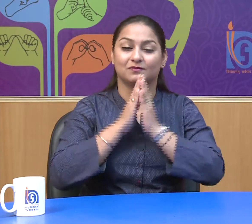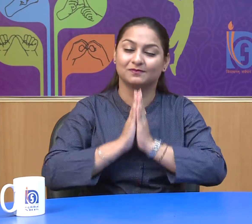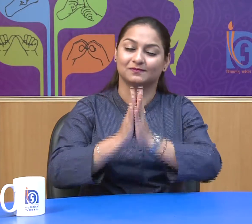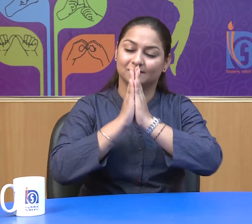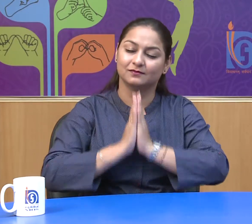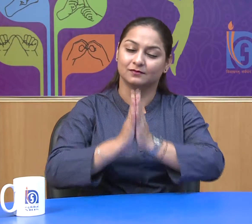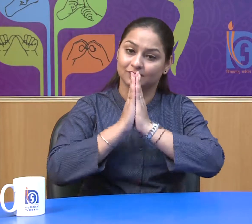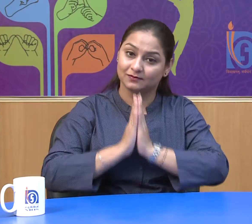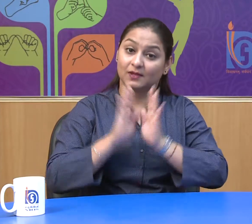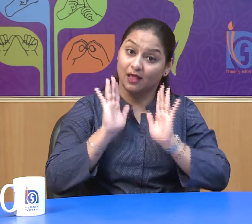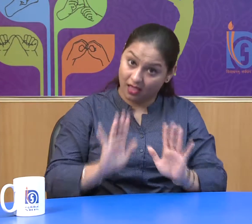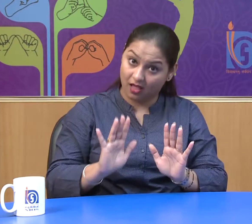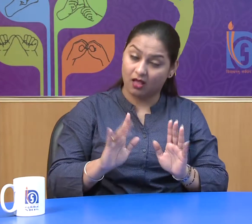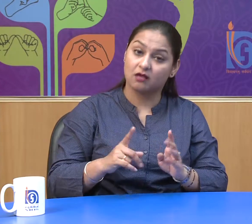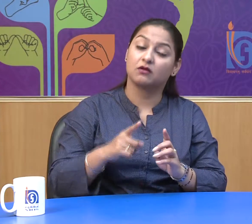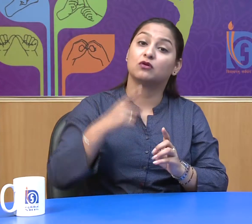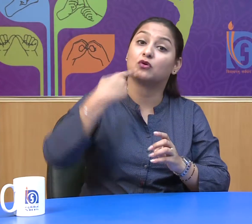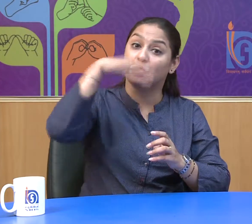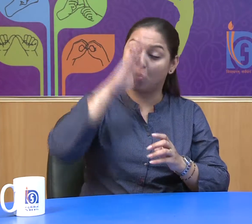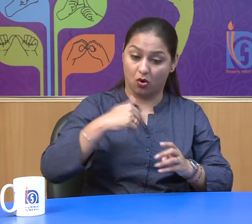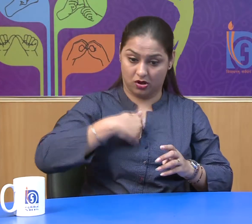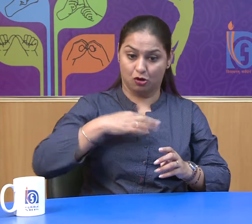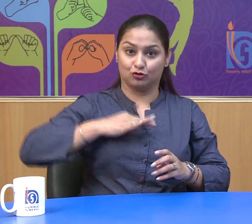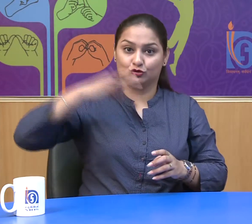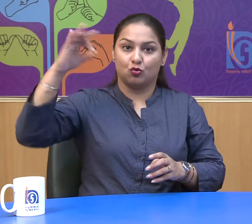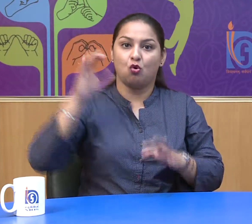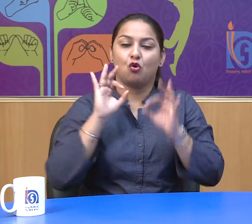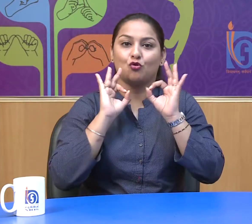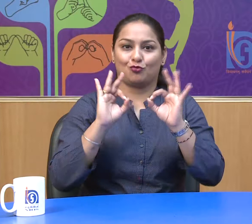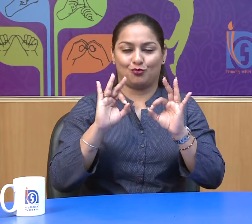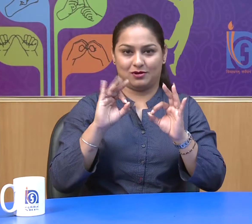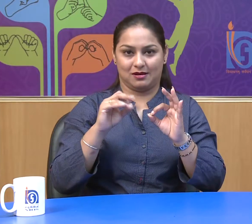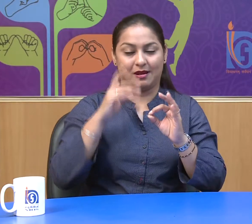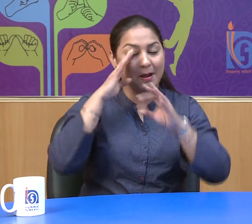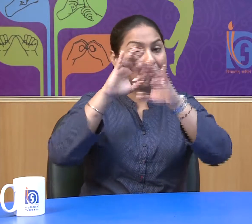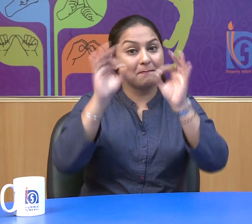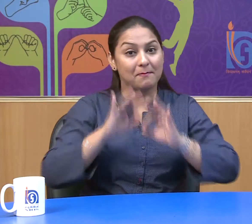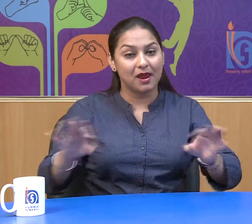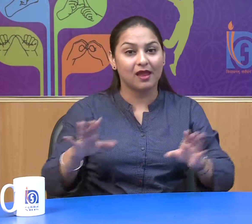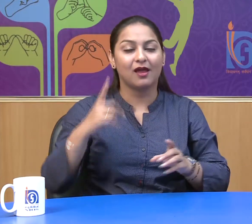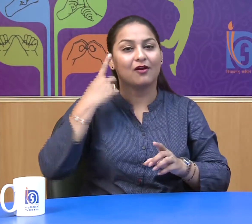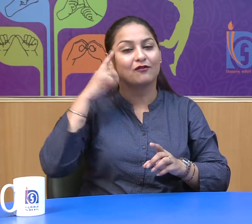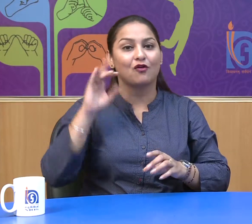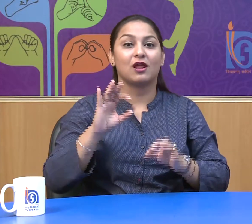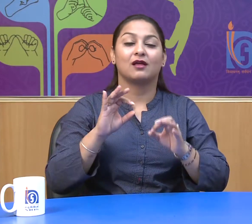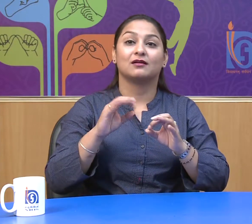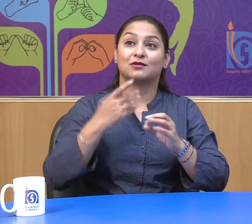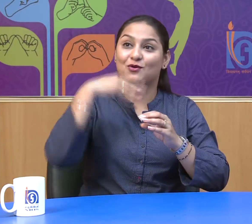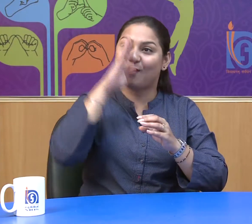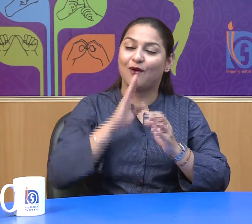constantly purified the soul and prepared one for His grace.